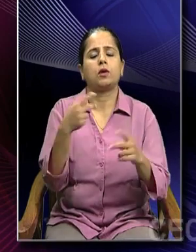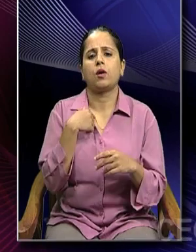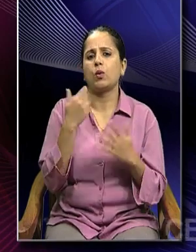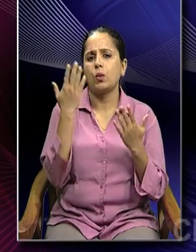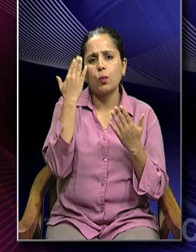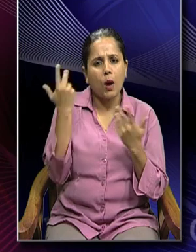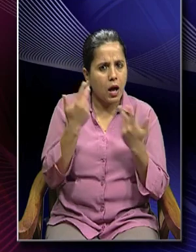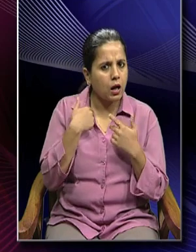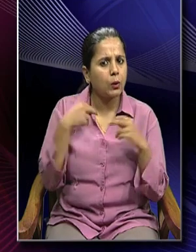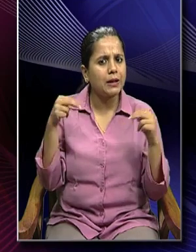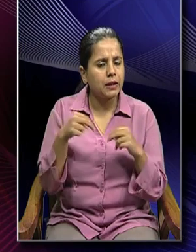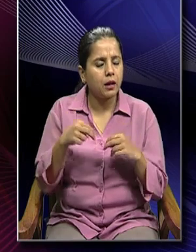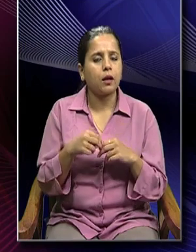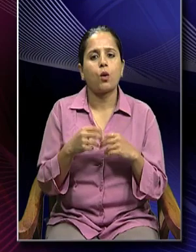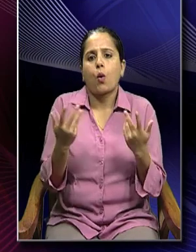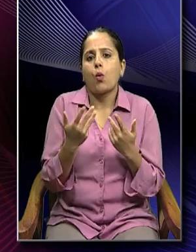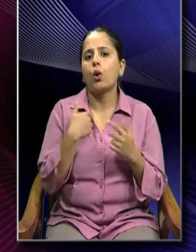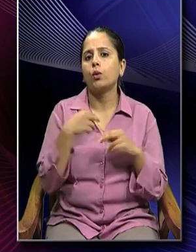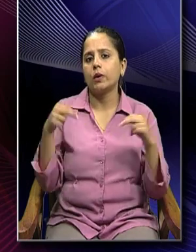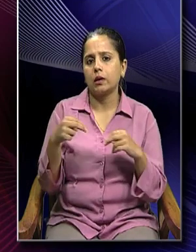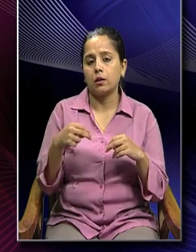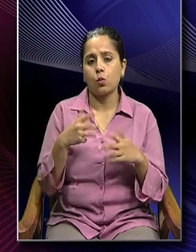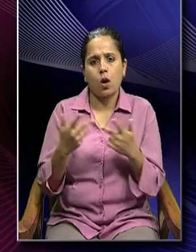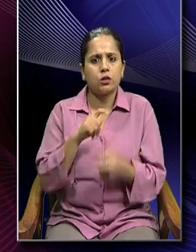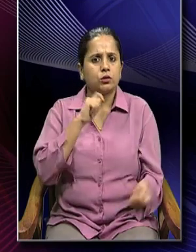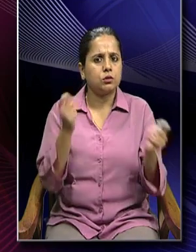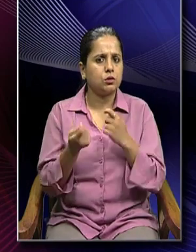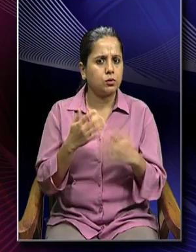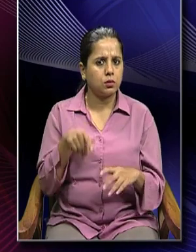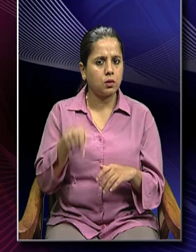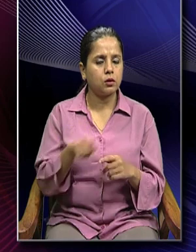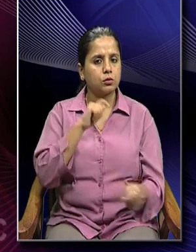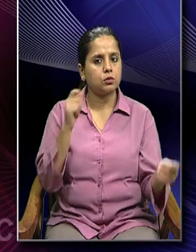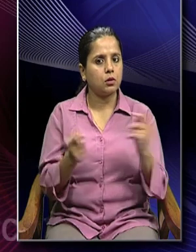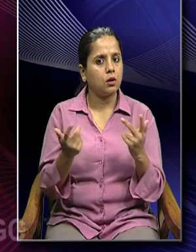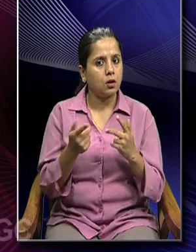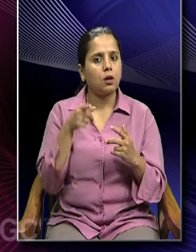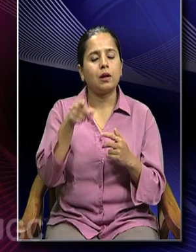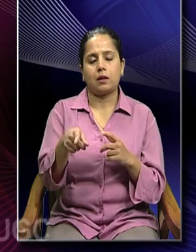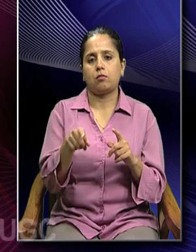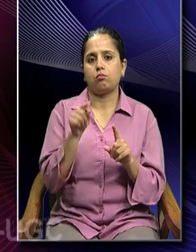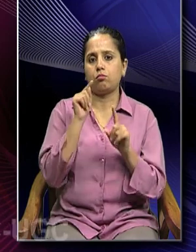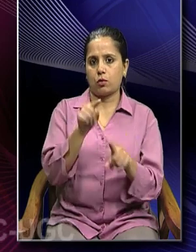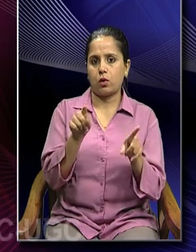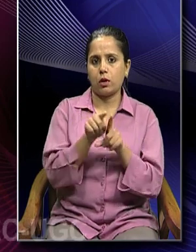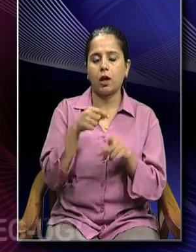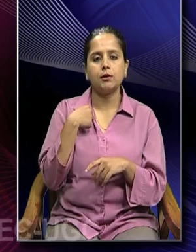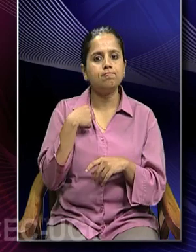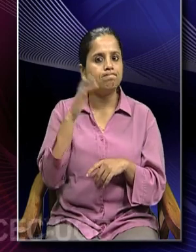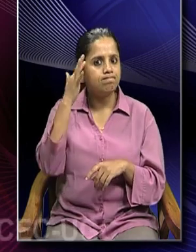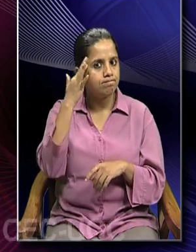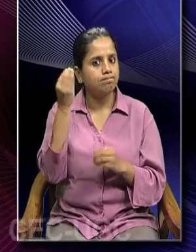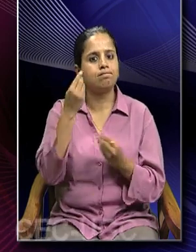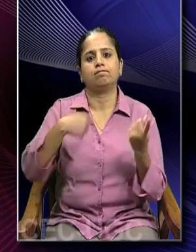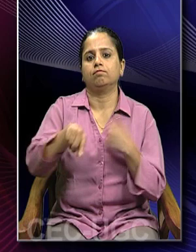need and what do we need, what has changed and the way it has changed, that also is a point of concern for us,